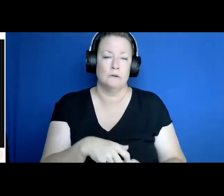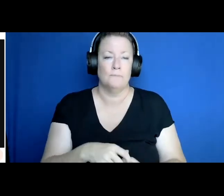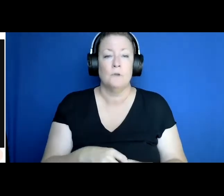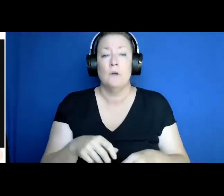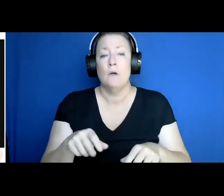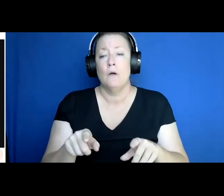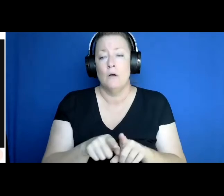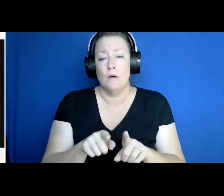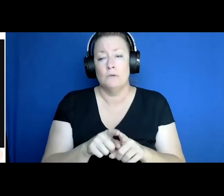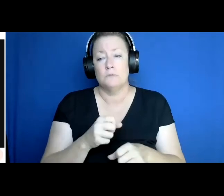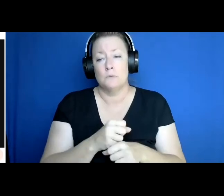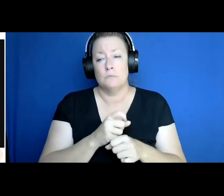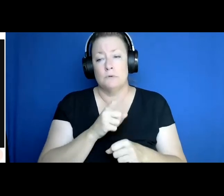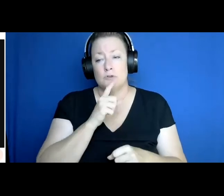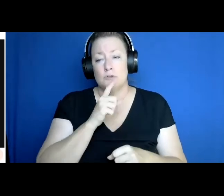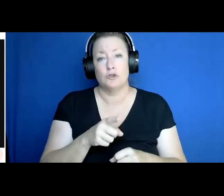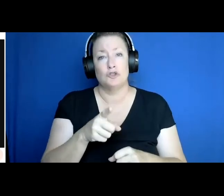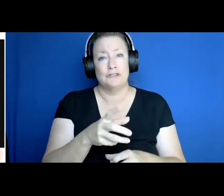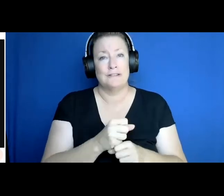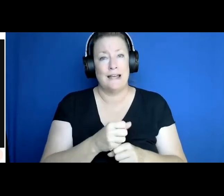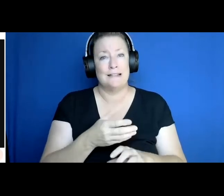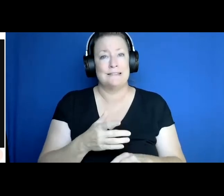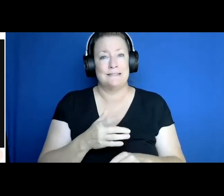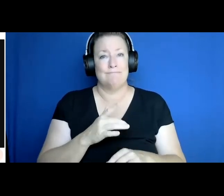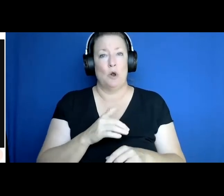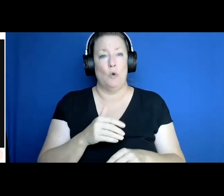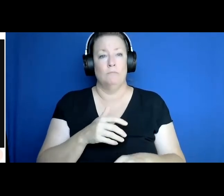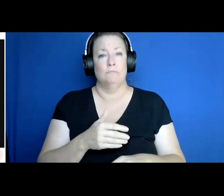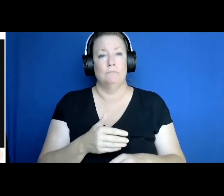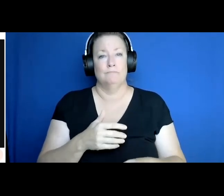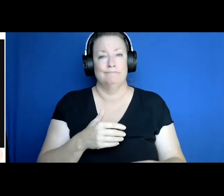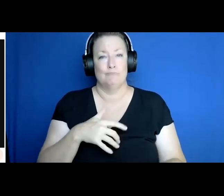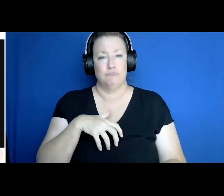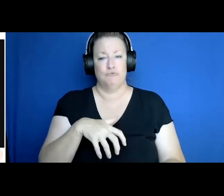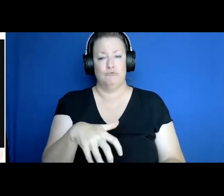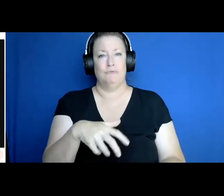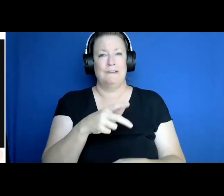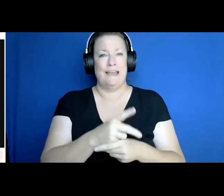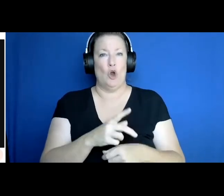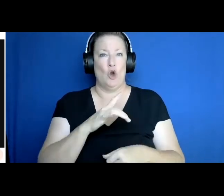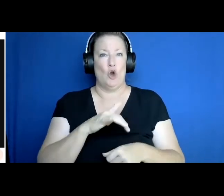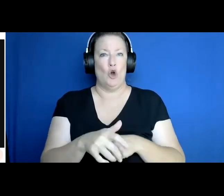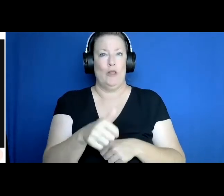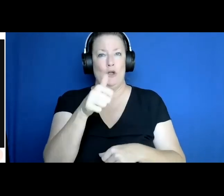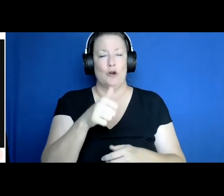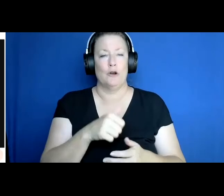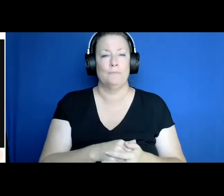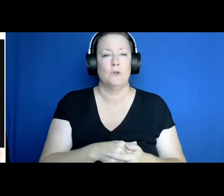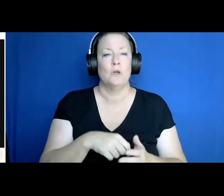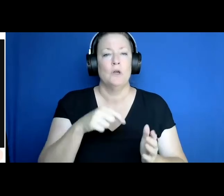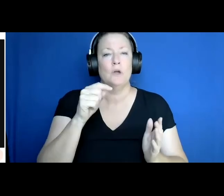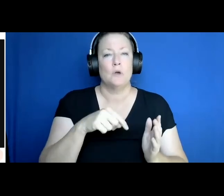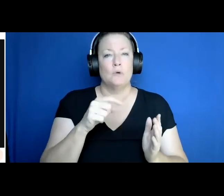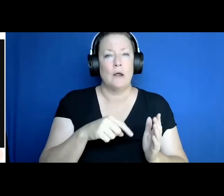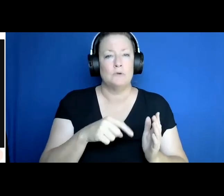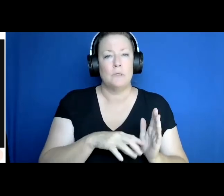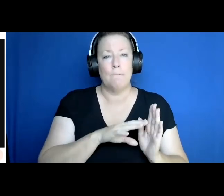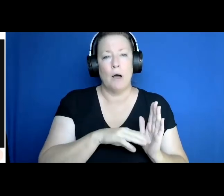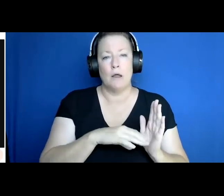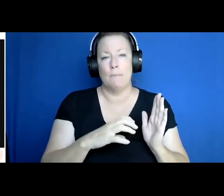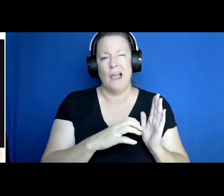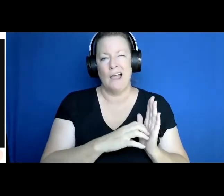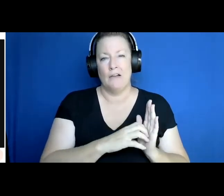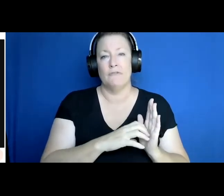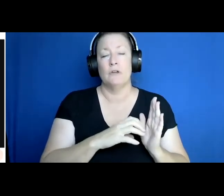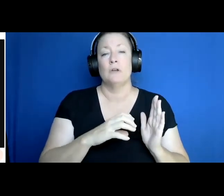into prenatal care early. When we move down to the bottom half, focusing on infant health for